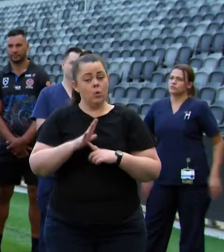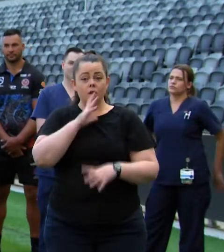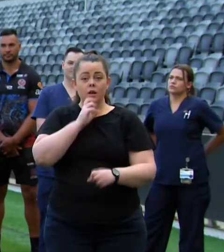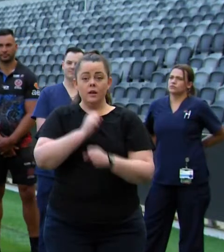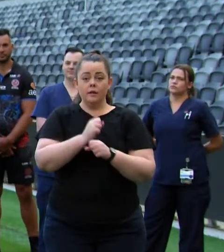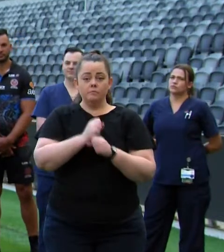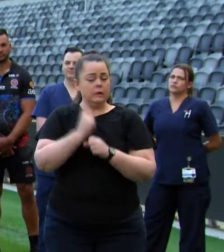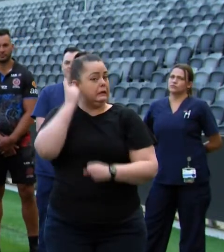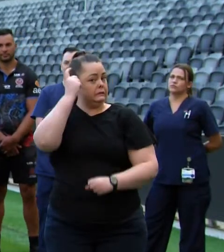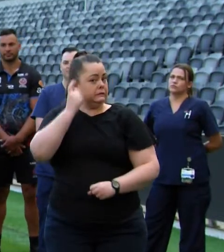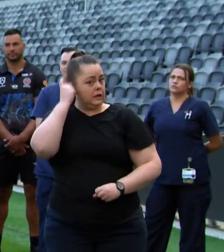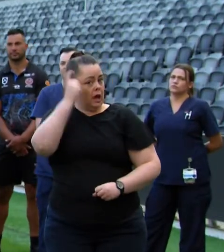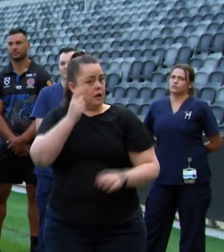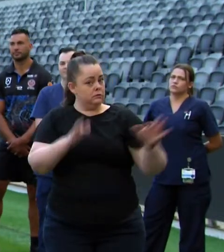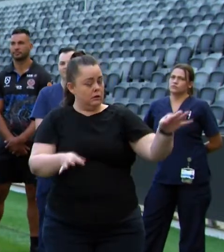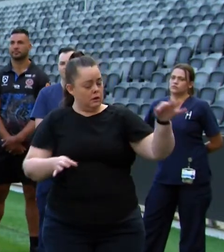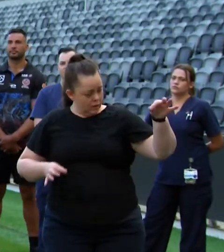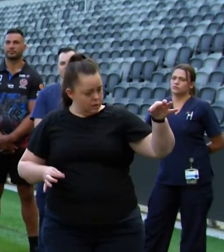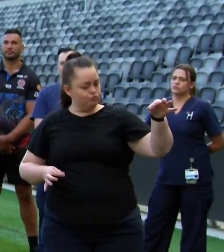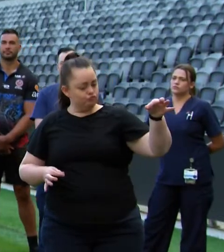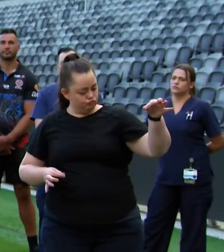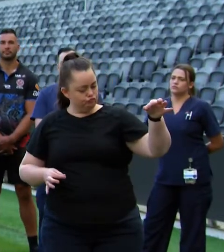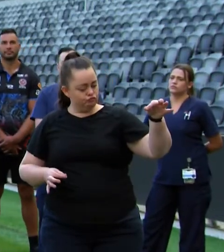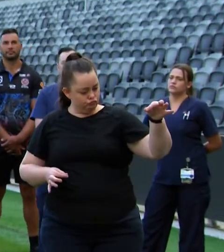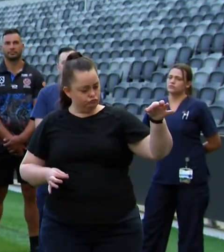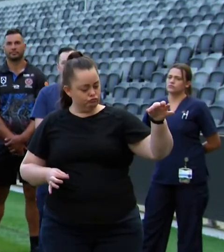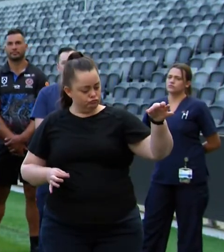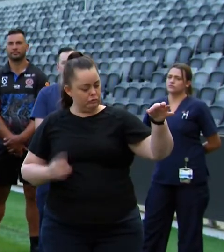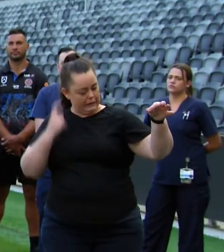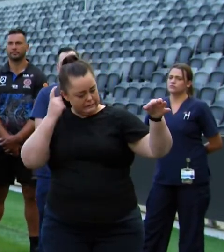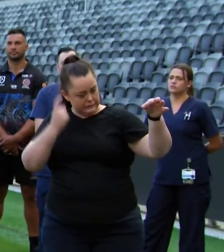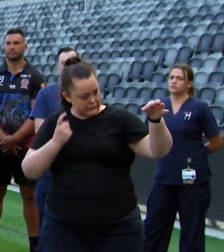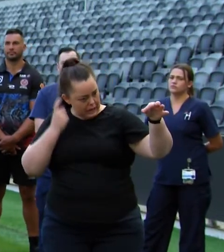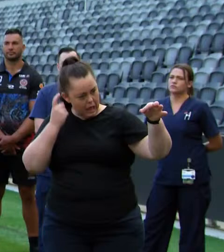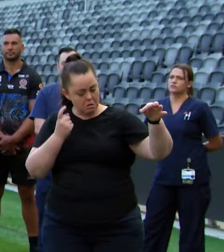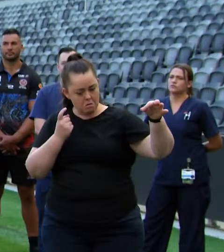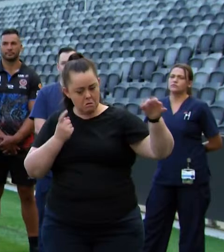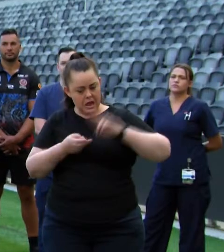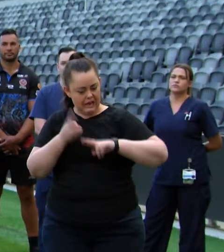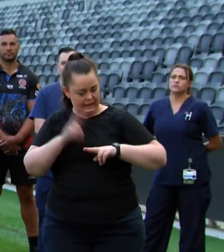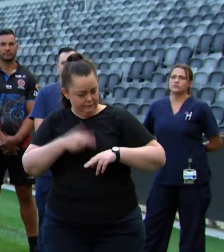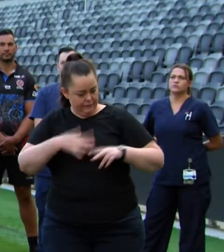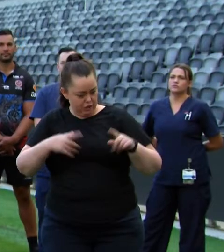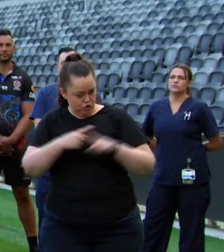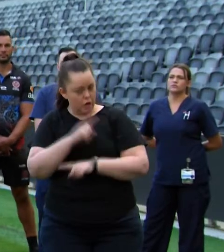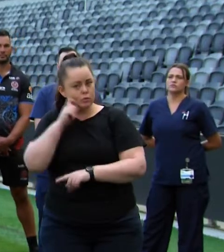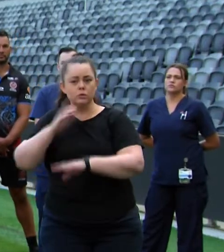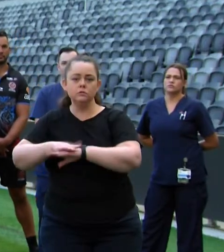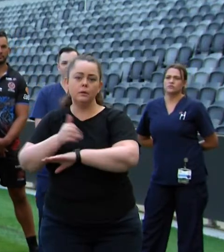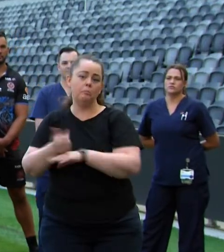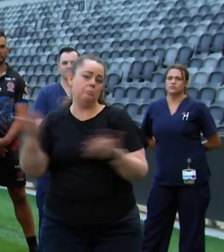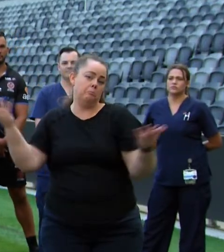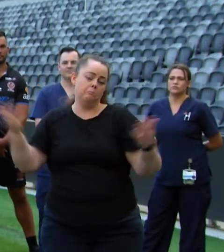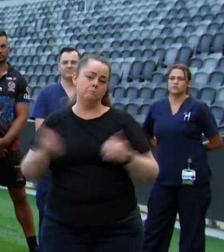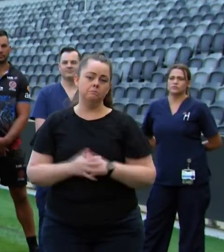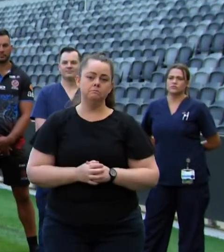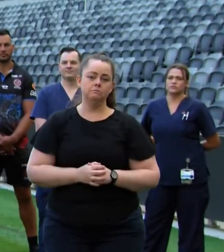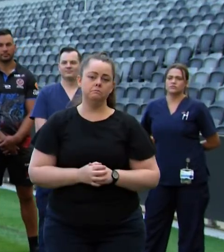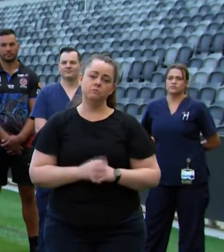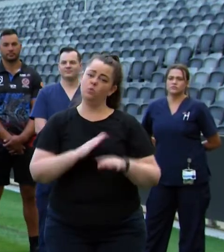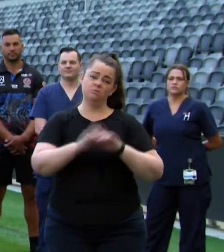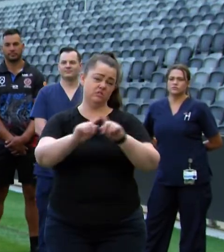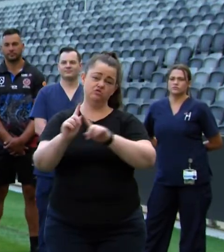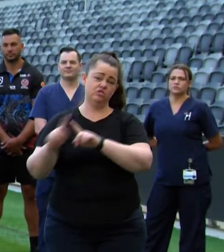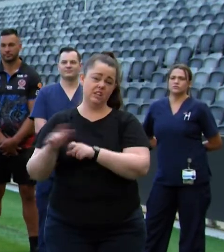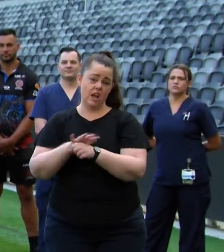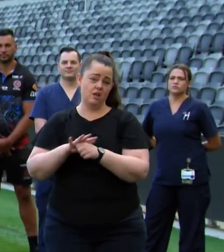relevant minister focuses on it, and ensures that within the public service, changes that need to be made in relation to a whole range of areas are taken